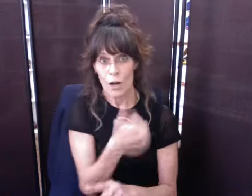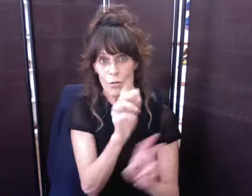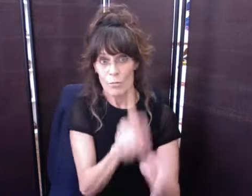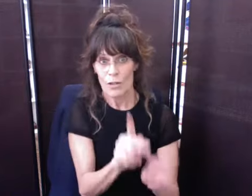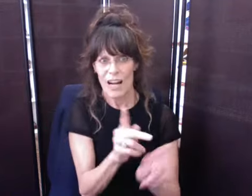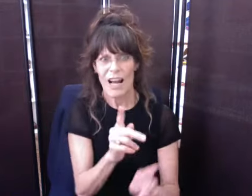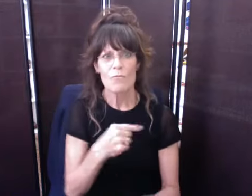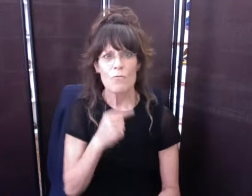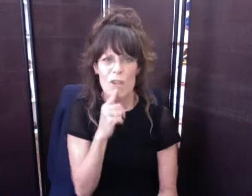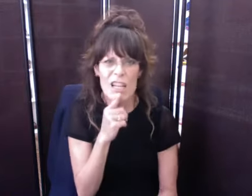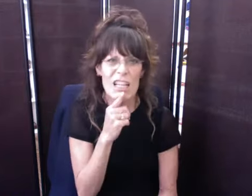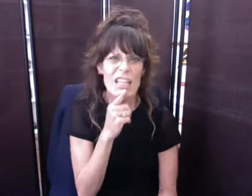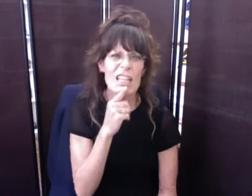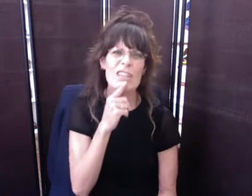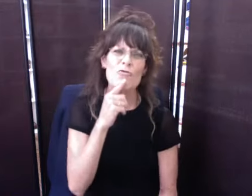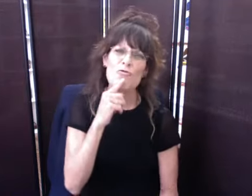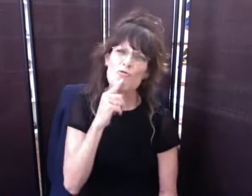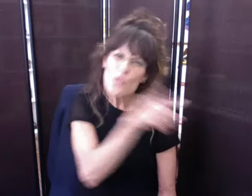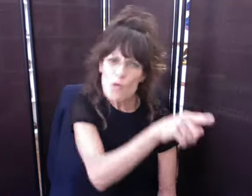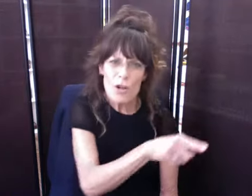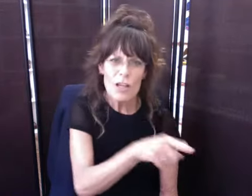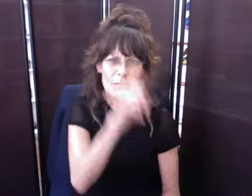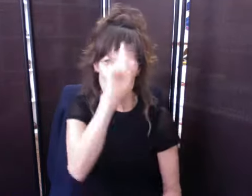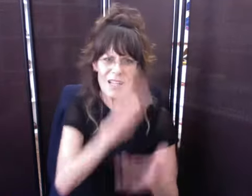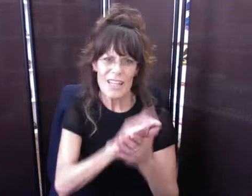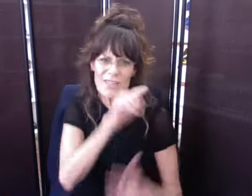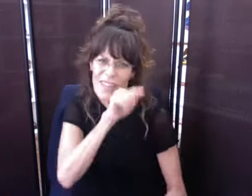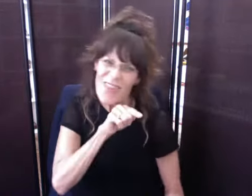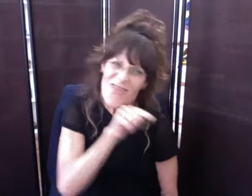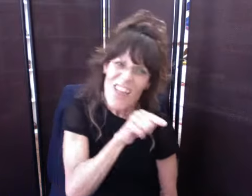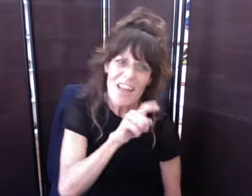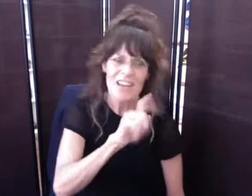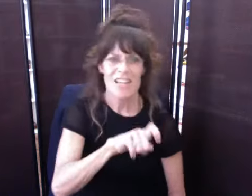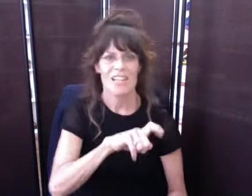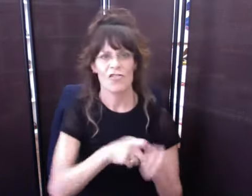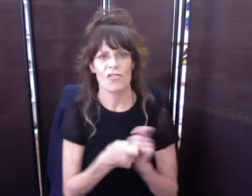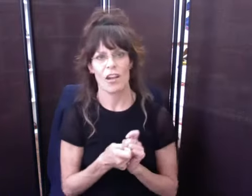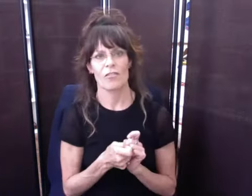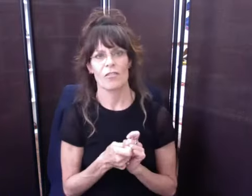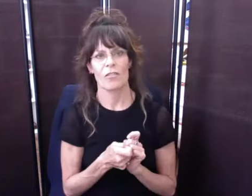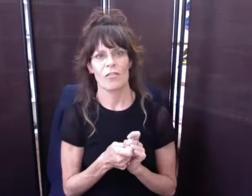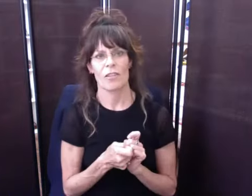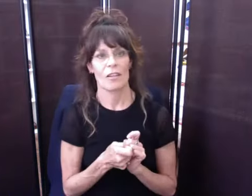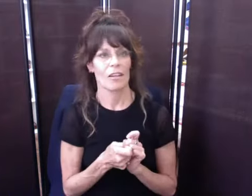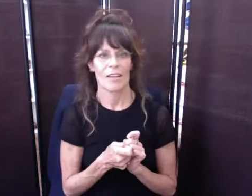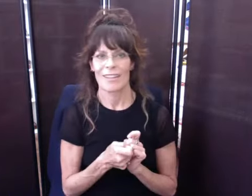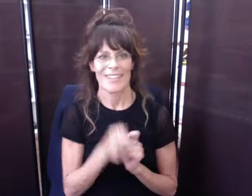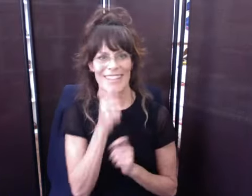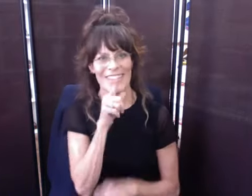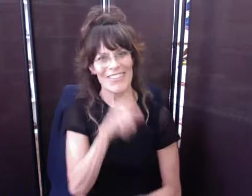deeply believed that they were the one in the relationship that needed to change. Today, that's absolutely not true. Today,